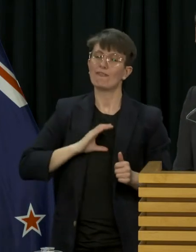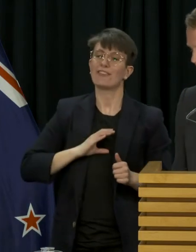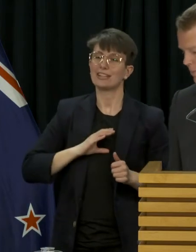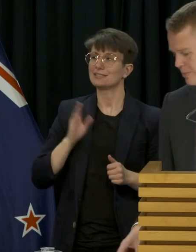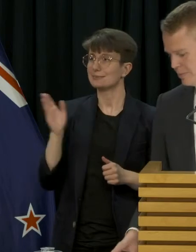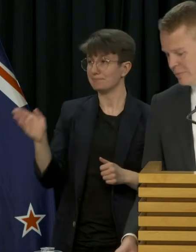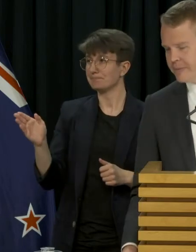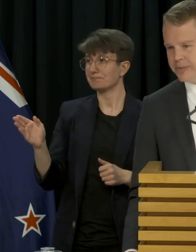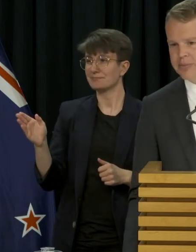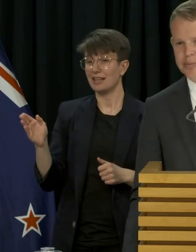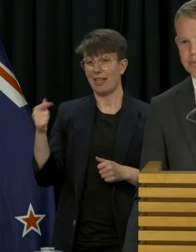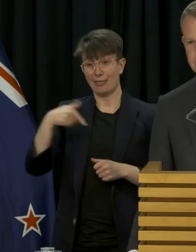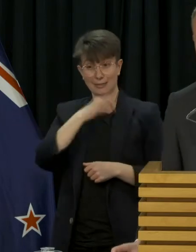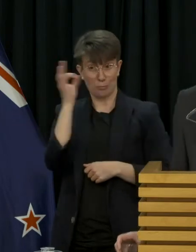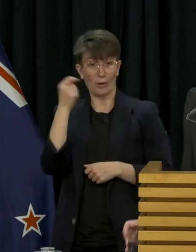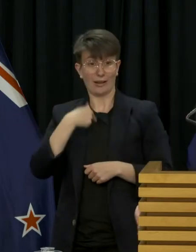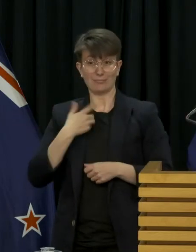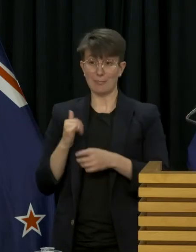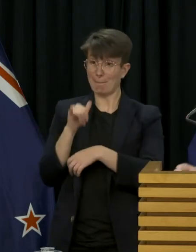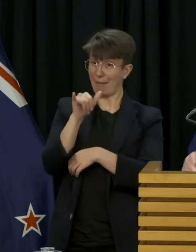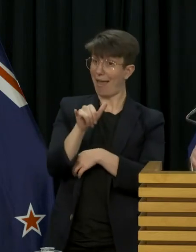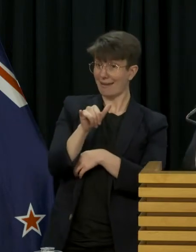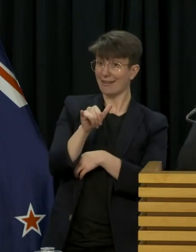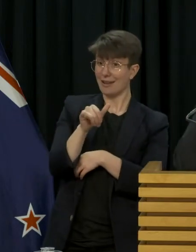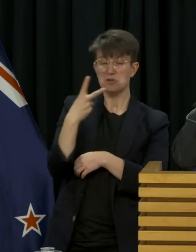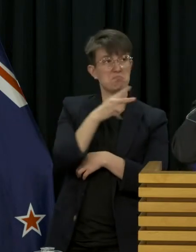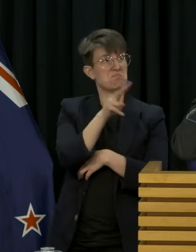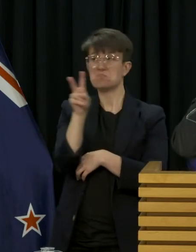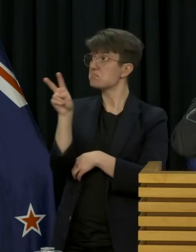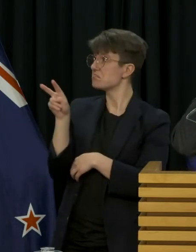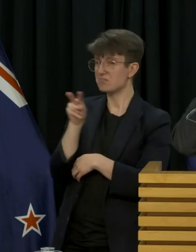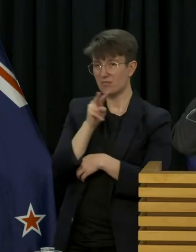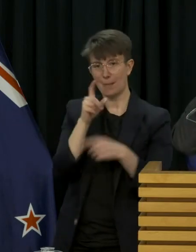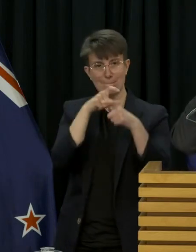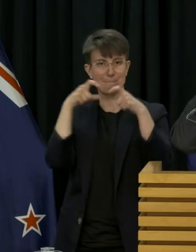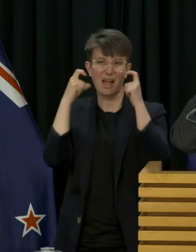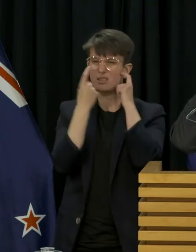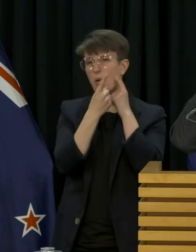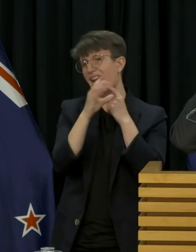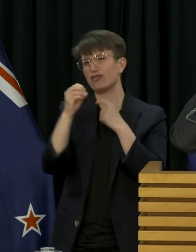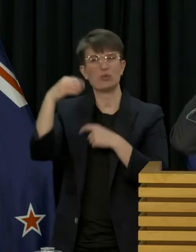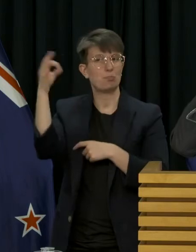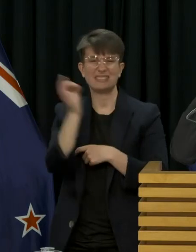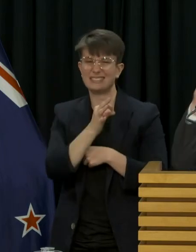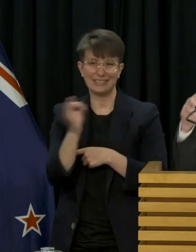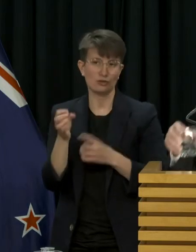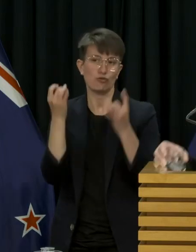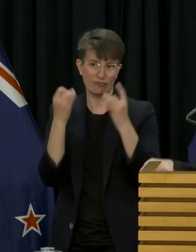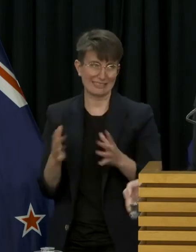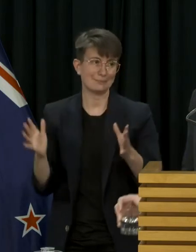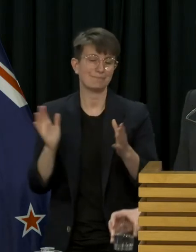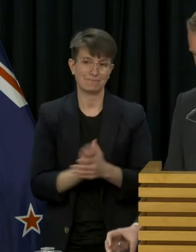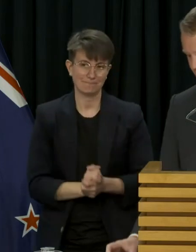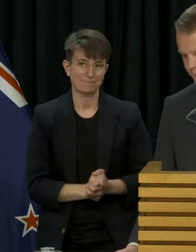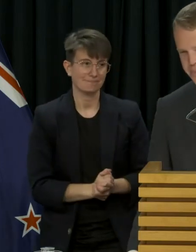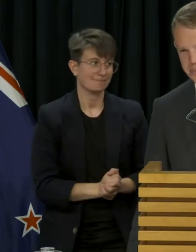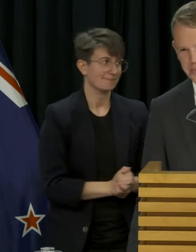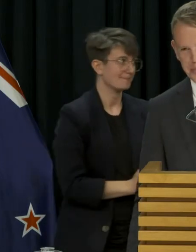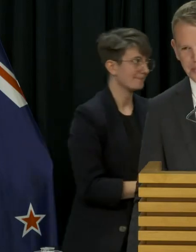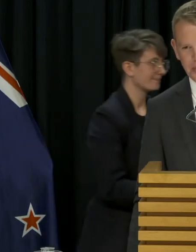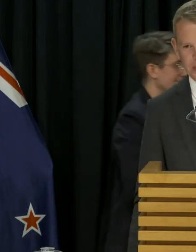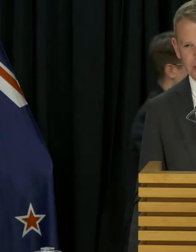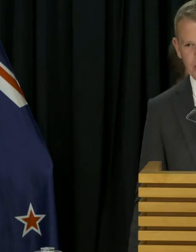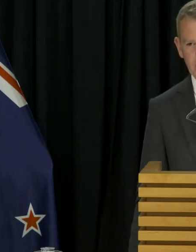I'd have to say, from the vantage point I had, it was almost 100% mask use already without it being mandated. Derek? Yeah. Did you receive any